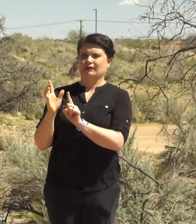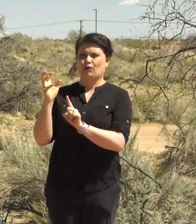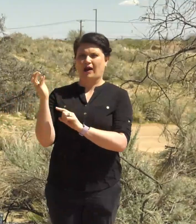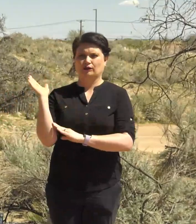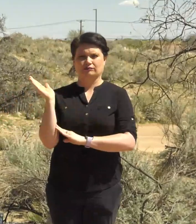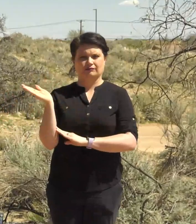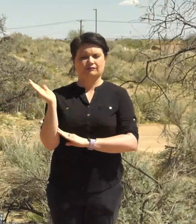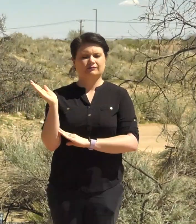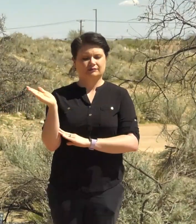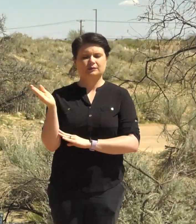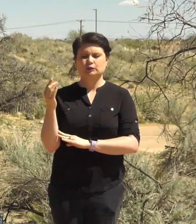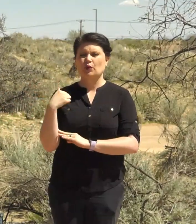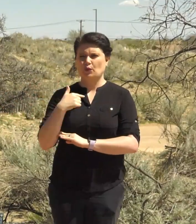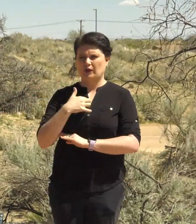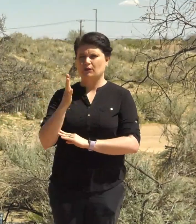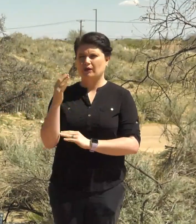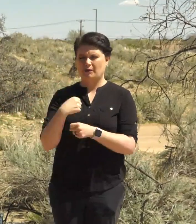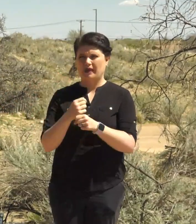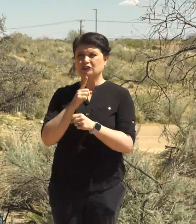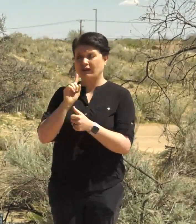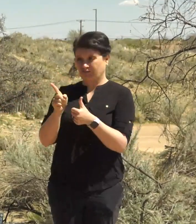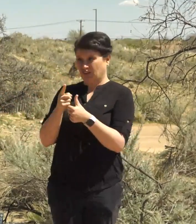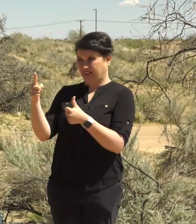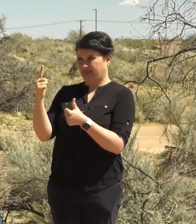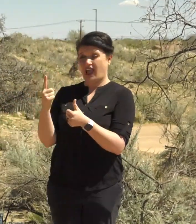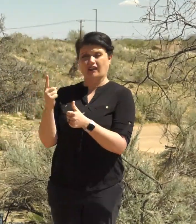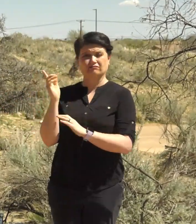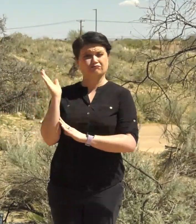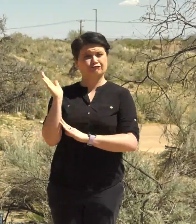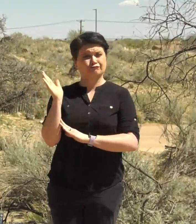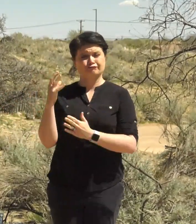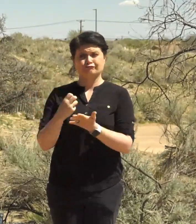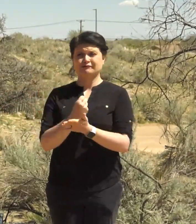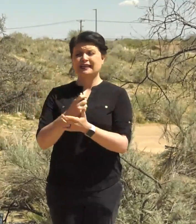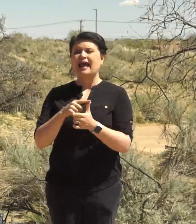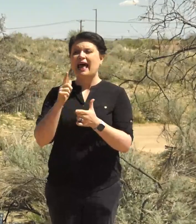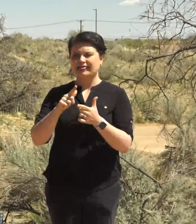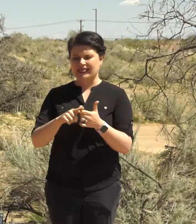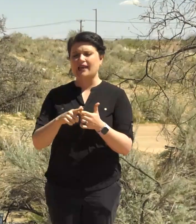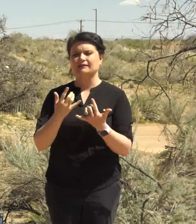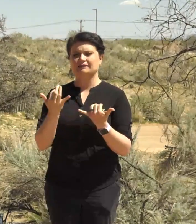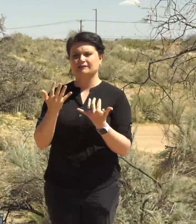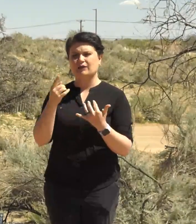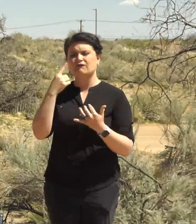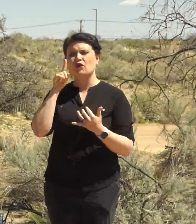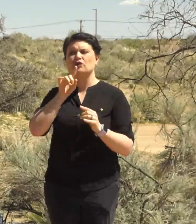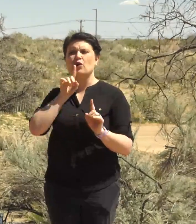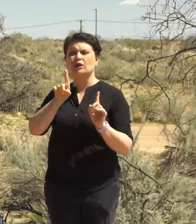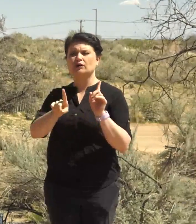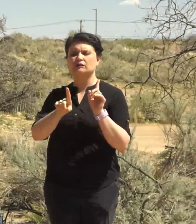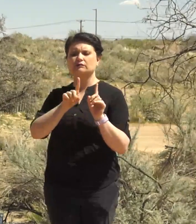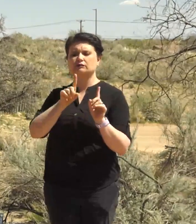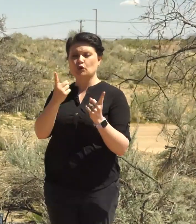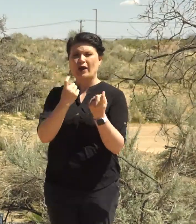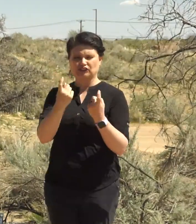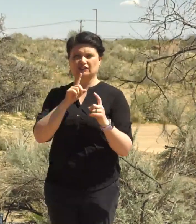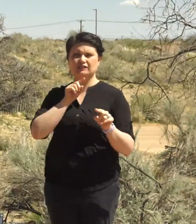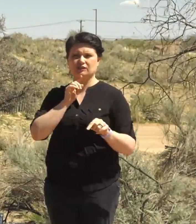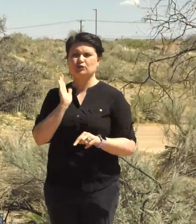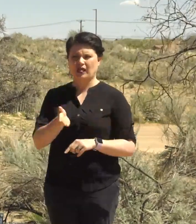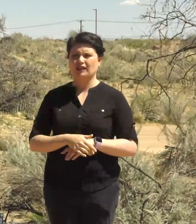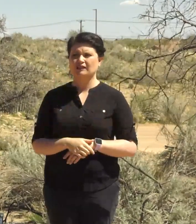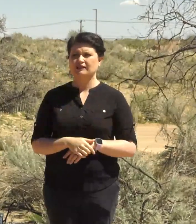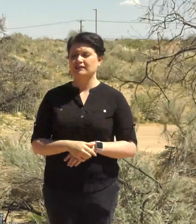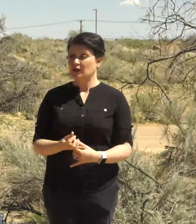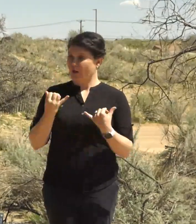we want to make sure that they can say what they need to say, and then we'll again stay for questions. So let's begin in no